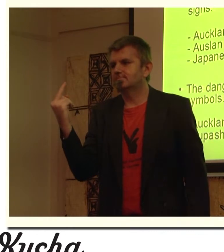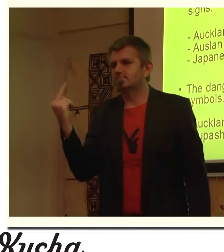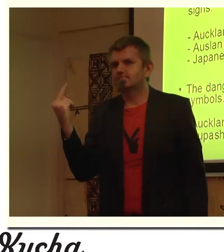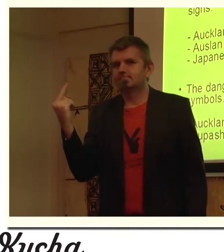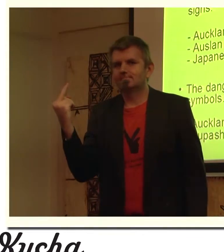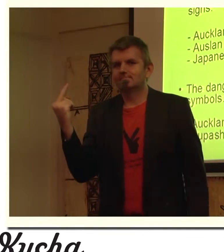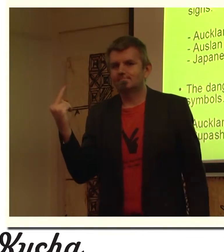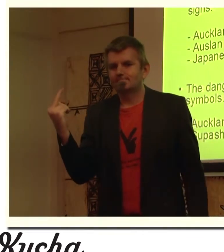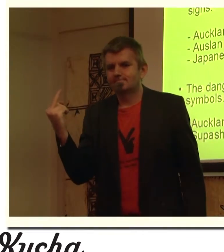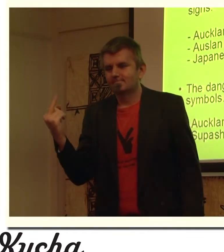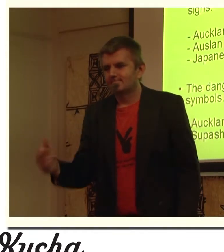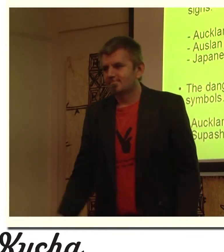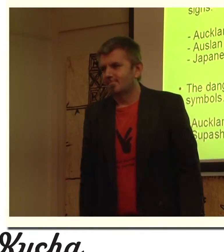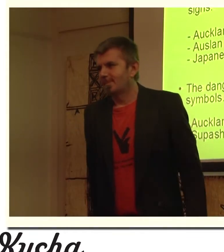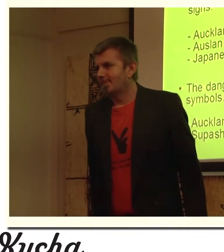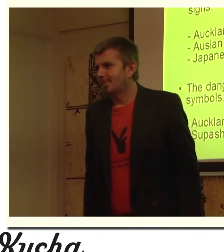Auckland.